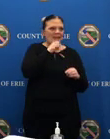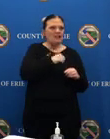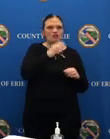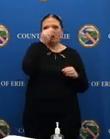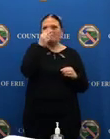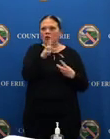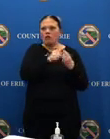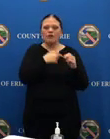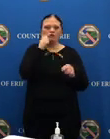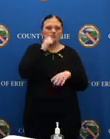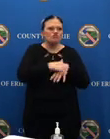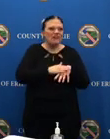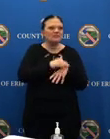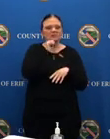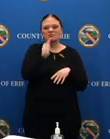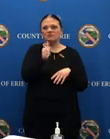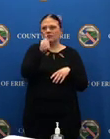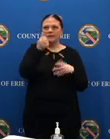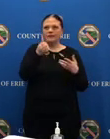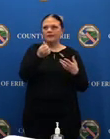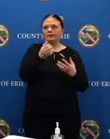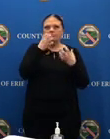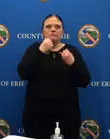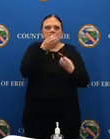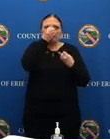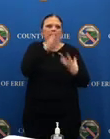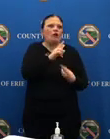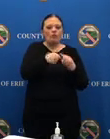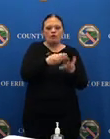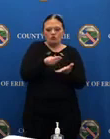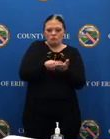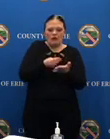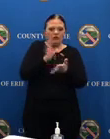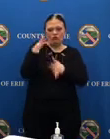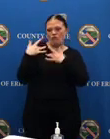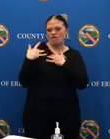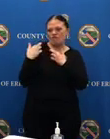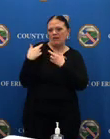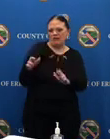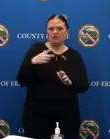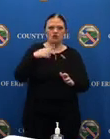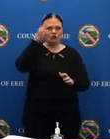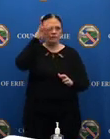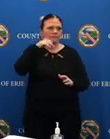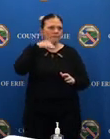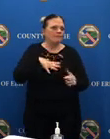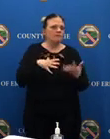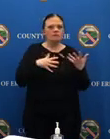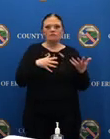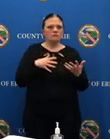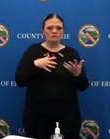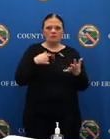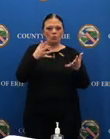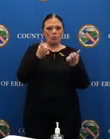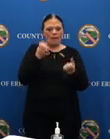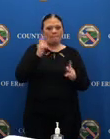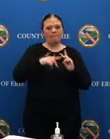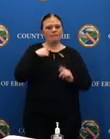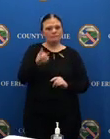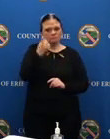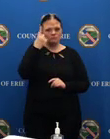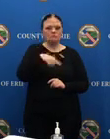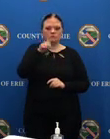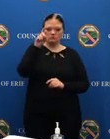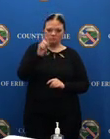doesn't care about your race, doesn't care about your net wealth, what your religion is, your gender. So we want people to understand that